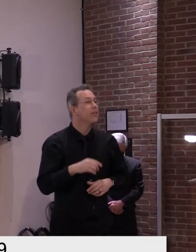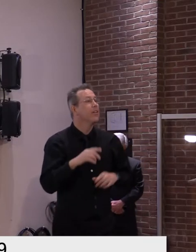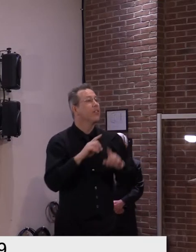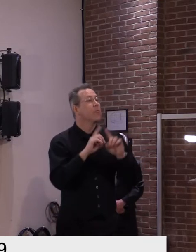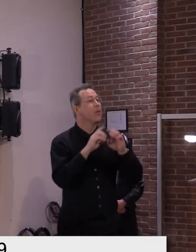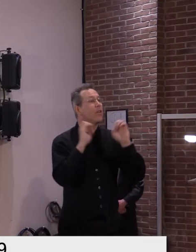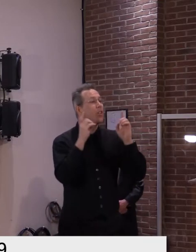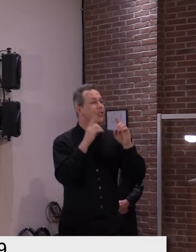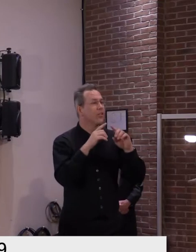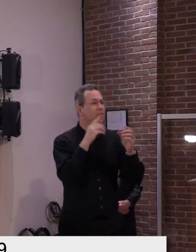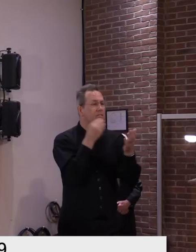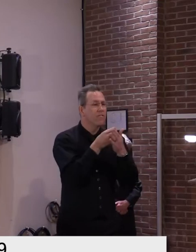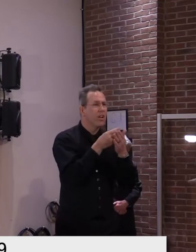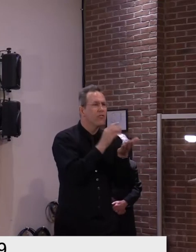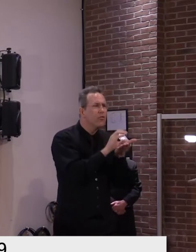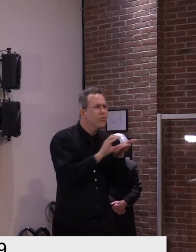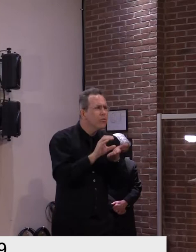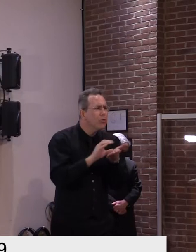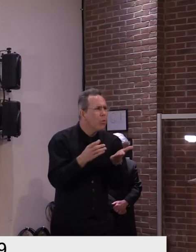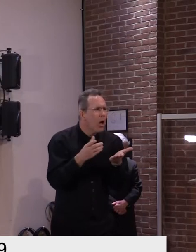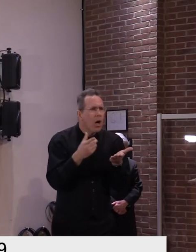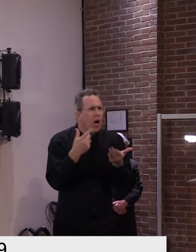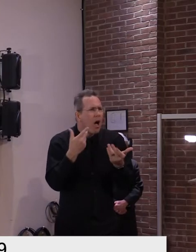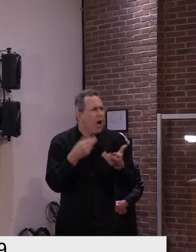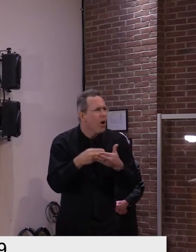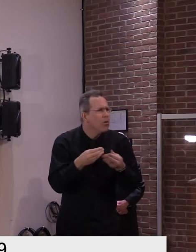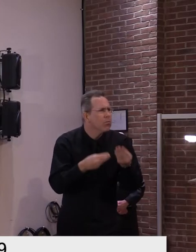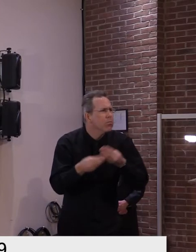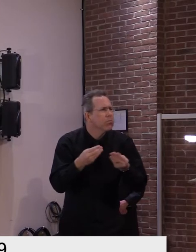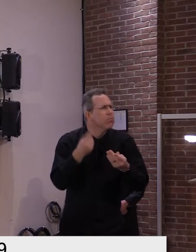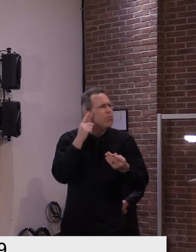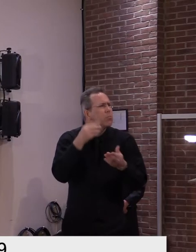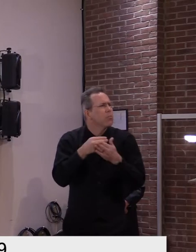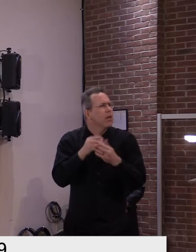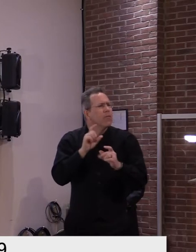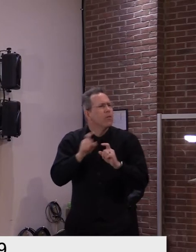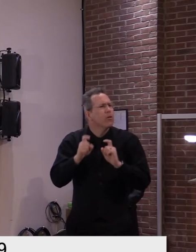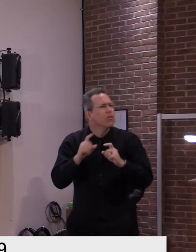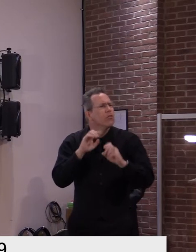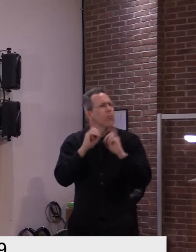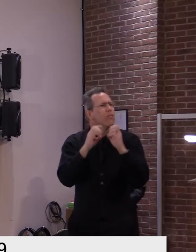your general thoughts on the framework that they've laid out.